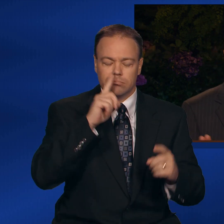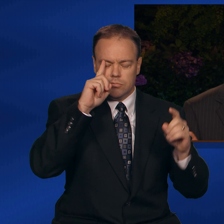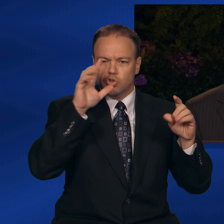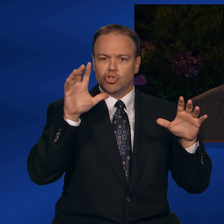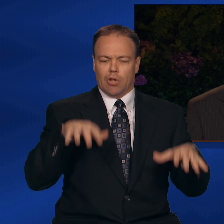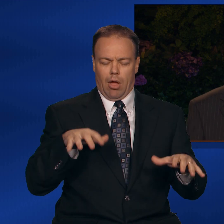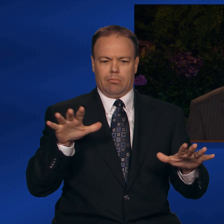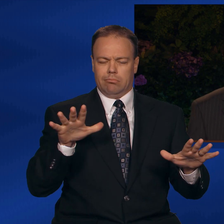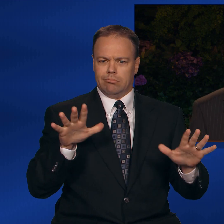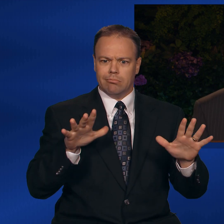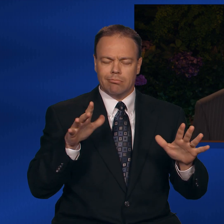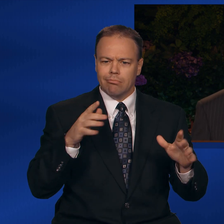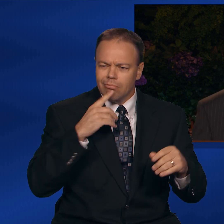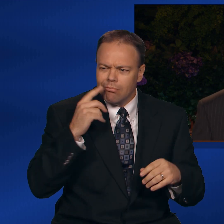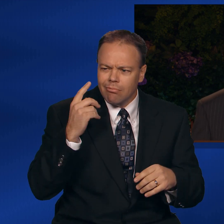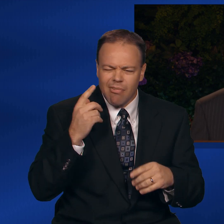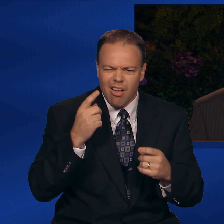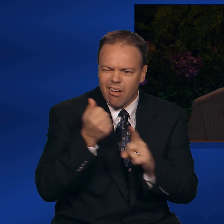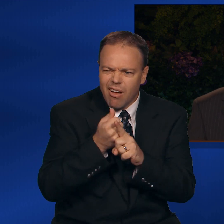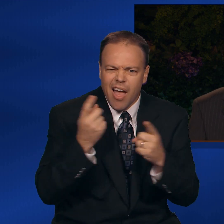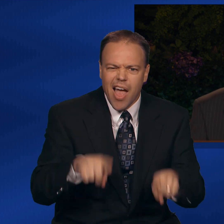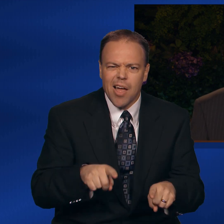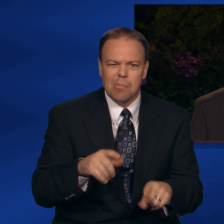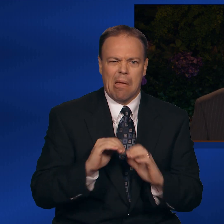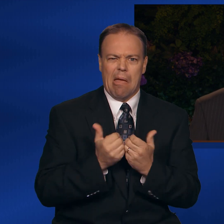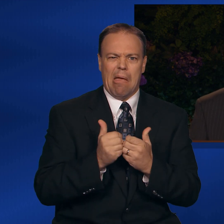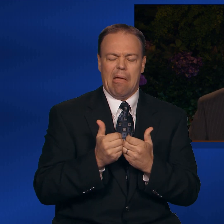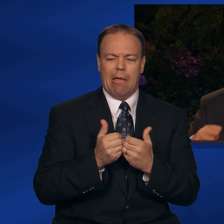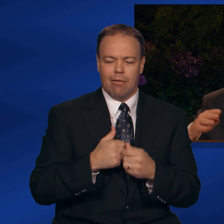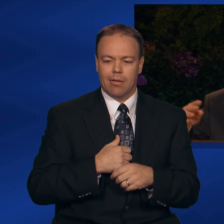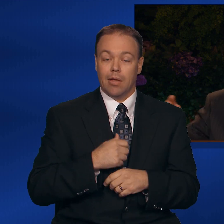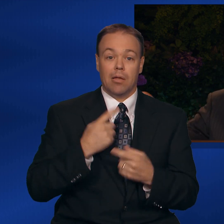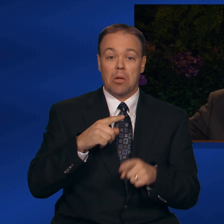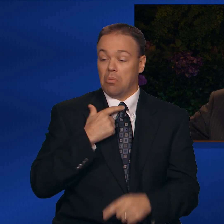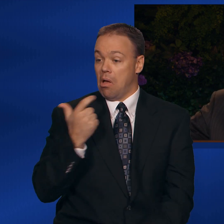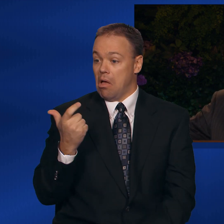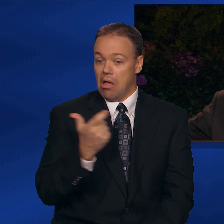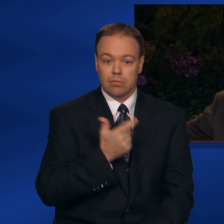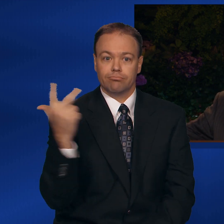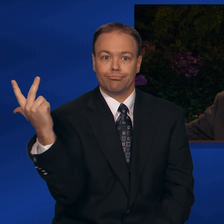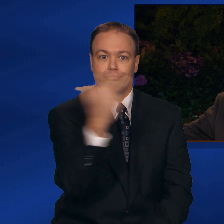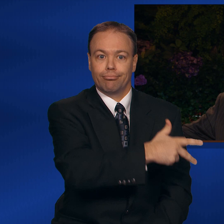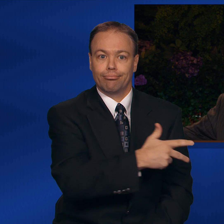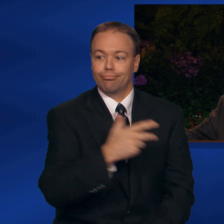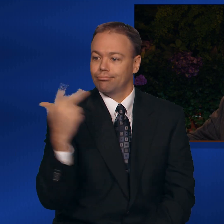this coincidence, he watched them ride by.